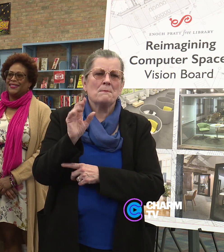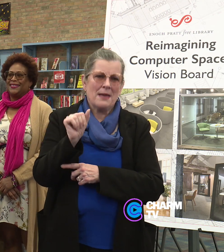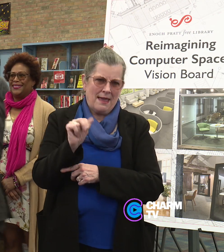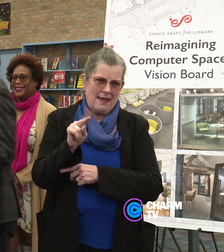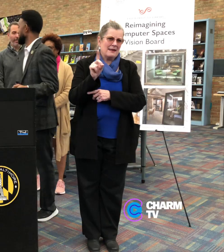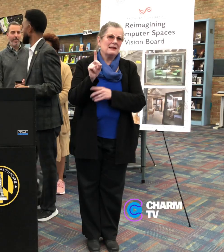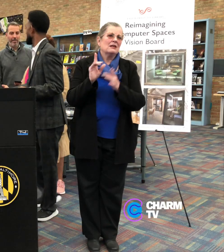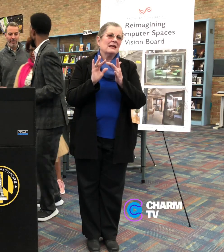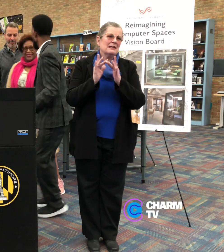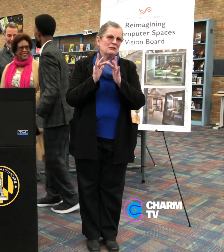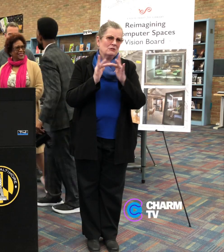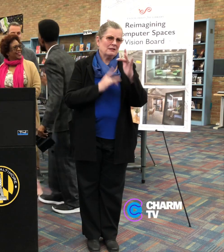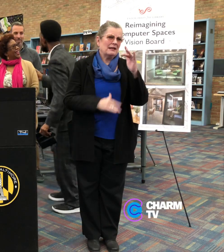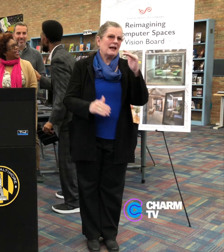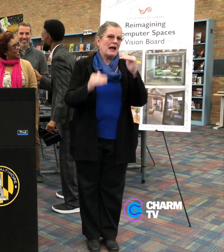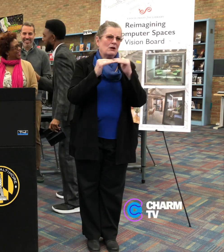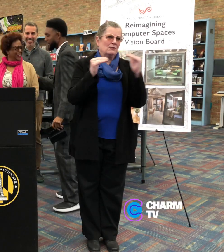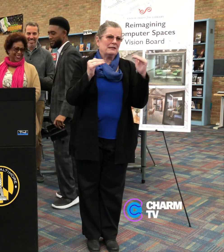Osley.